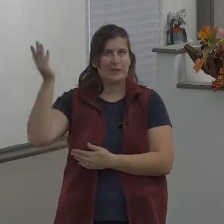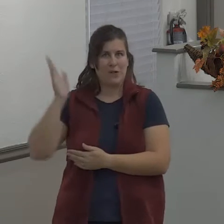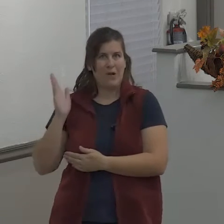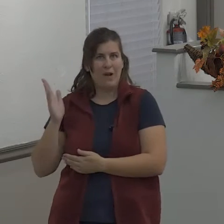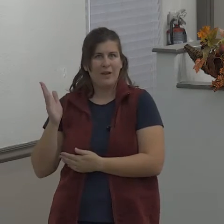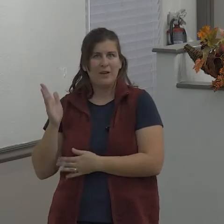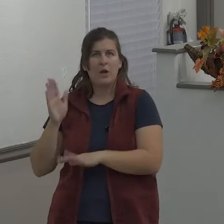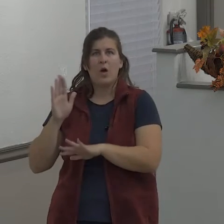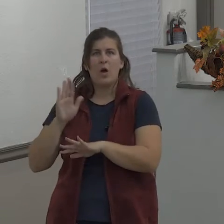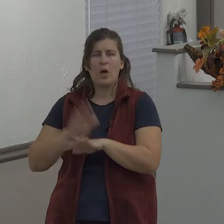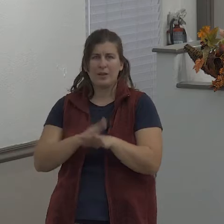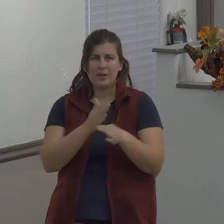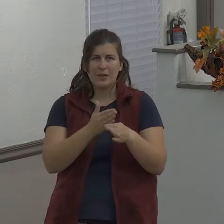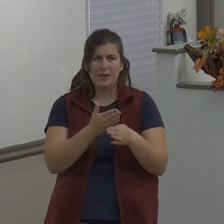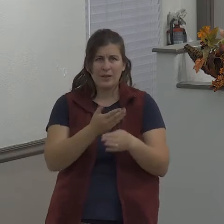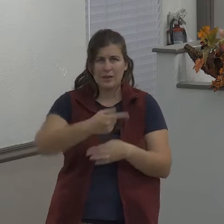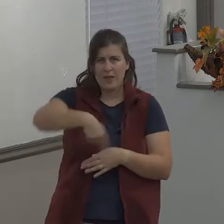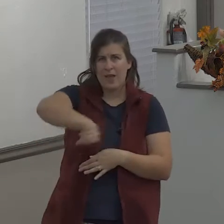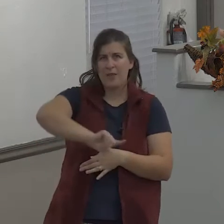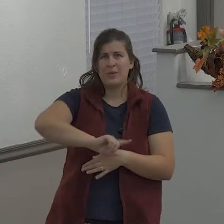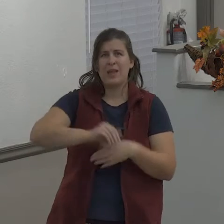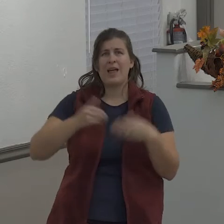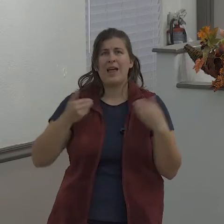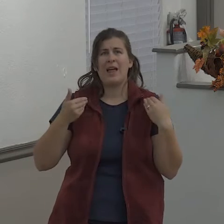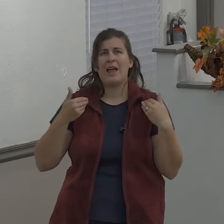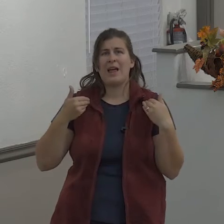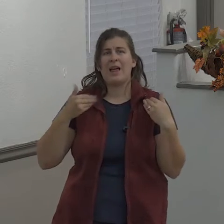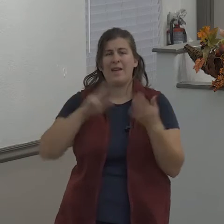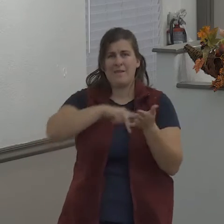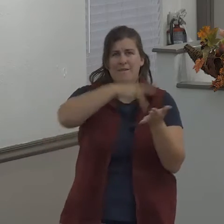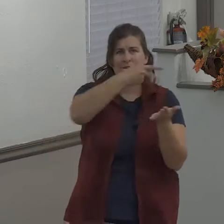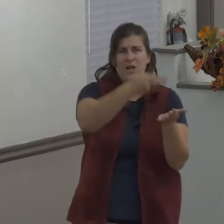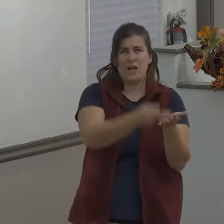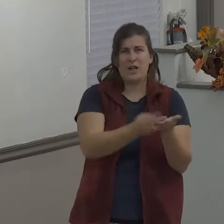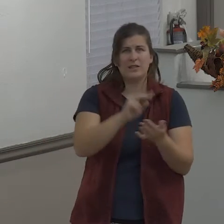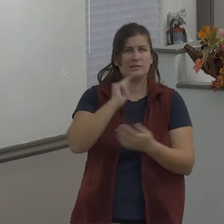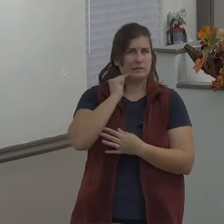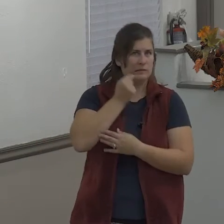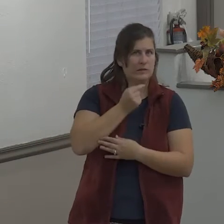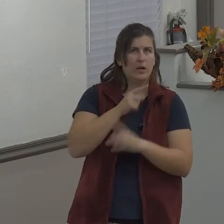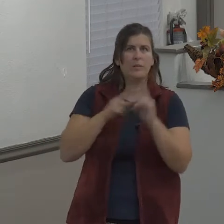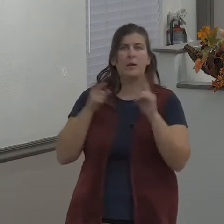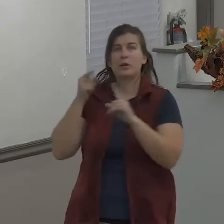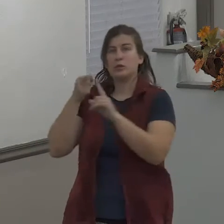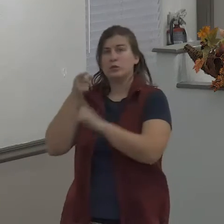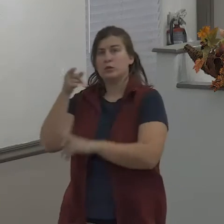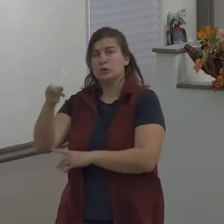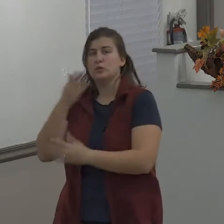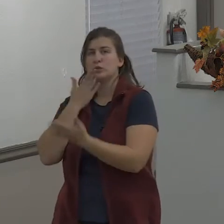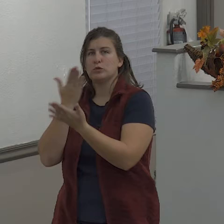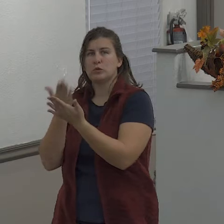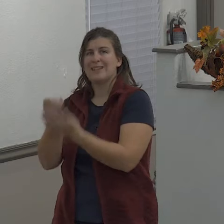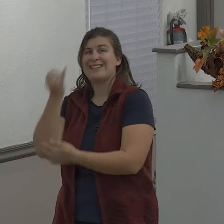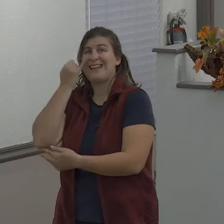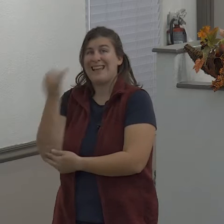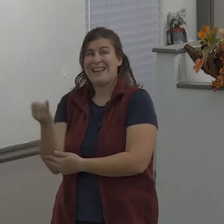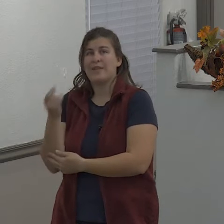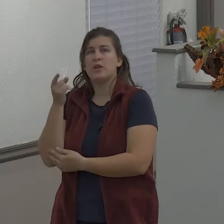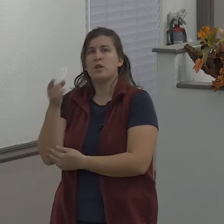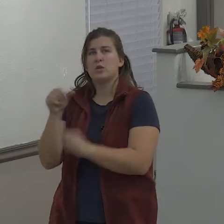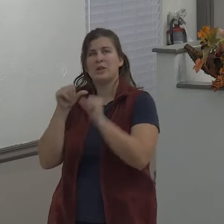God. On them which fell, severity. But toward thee, goodness.